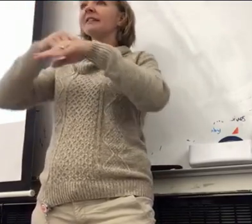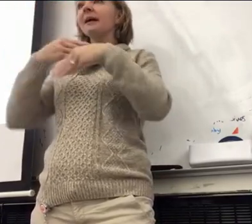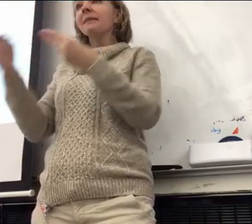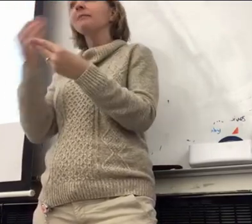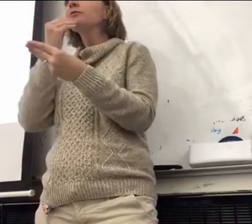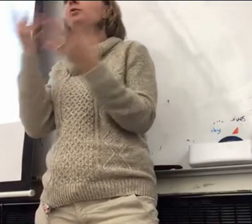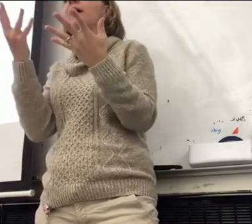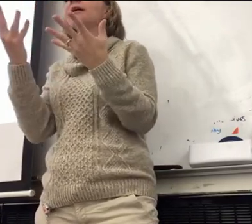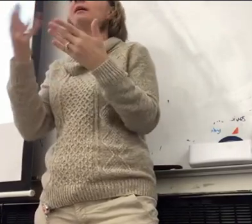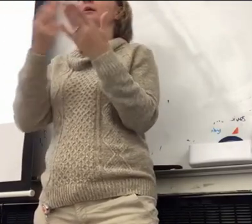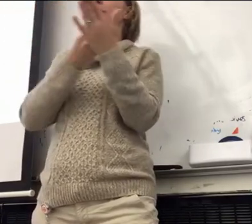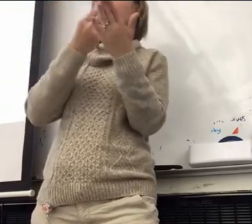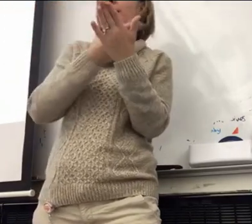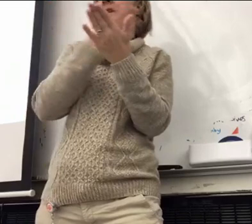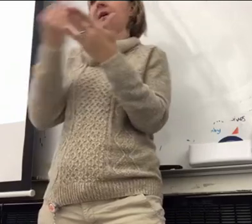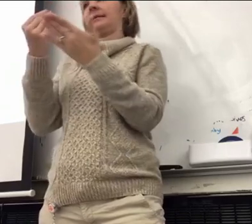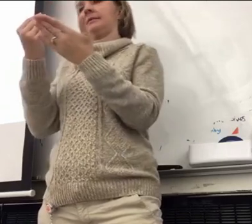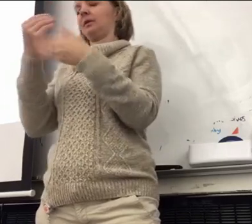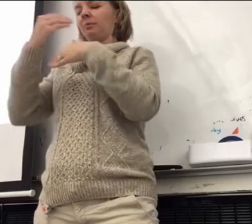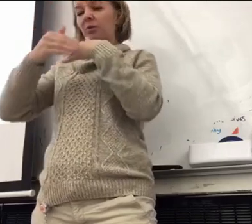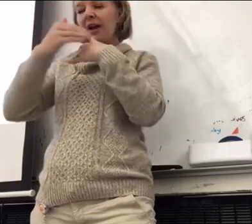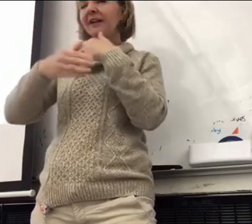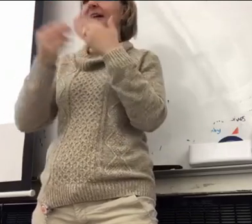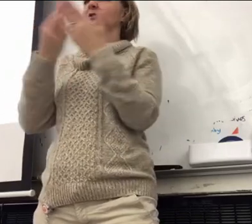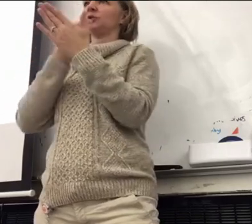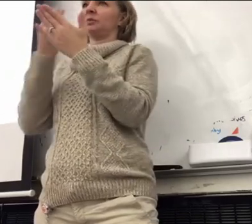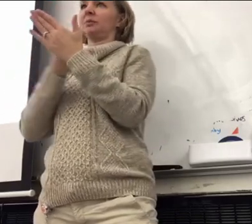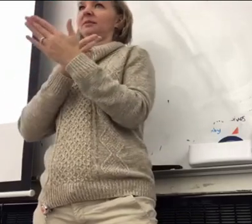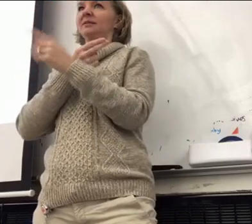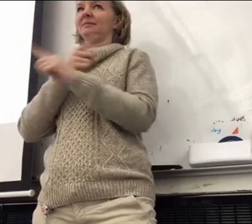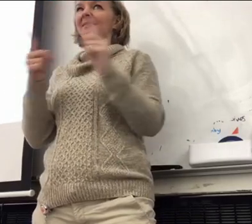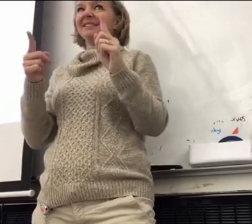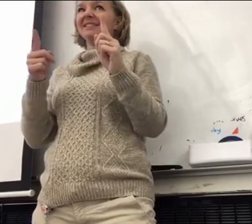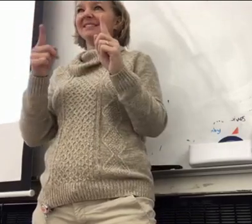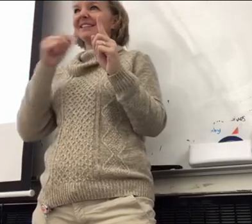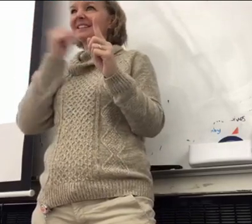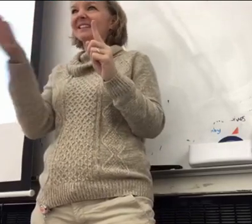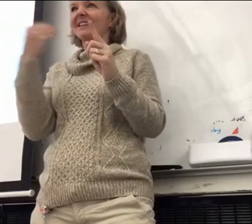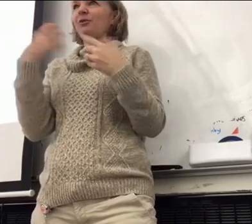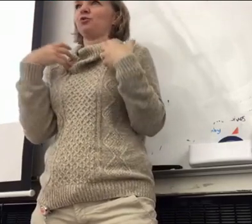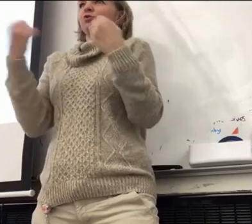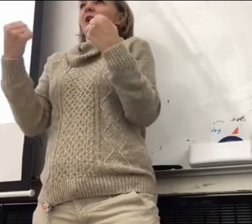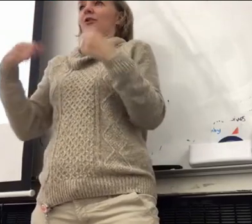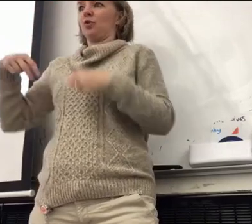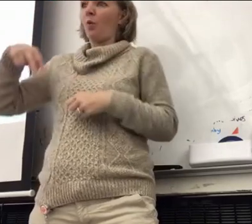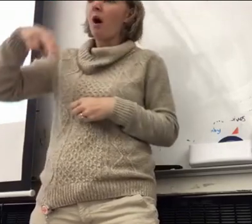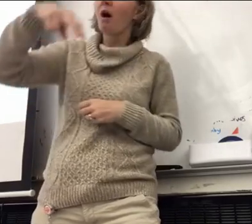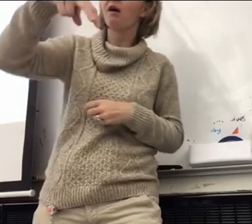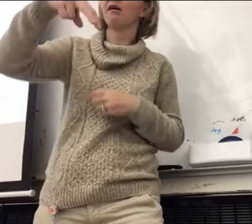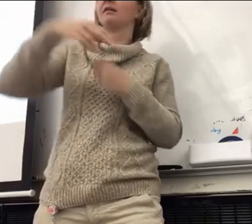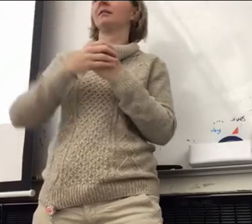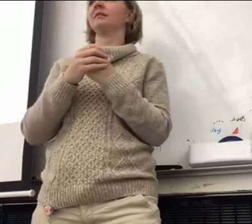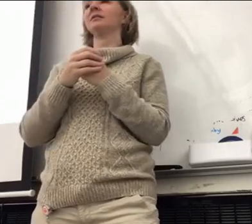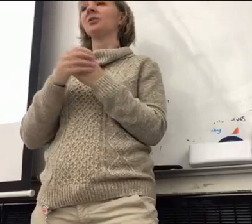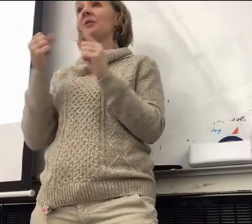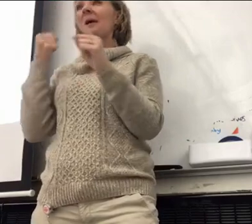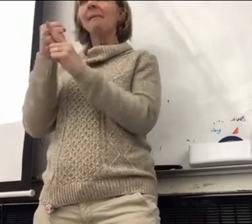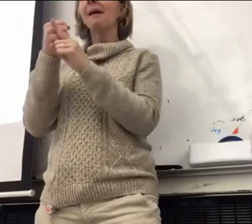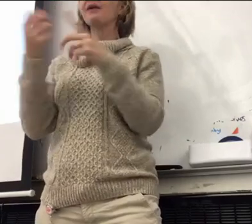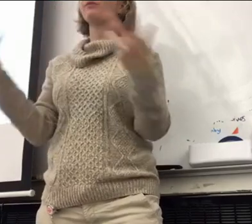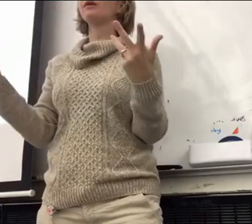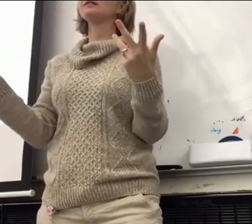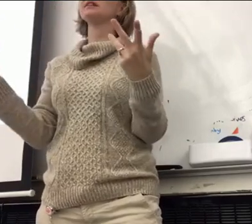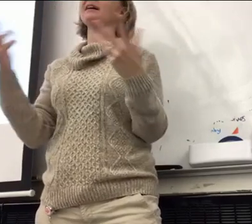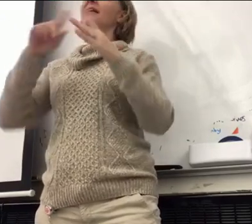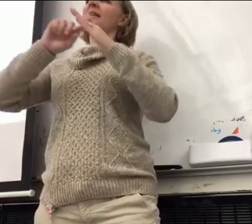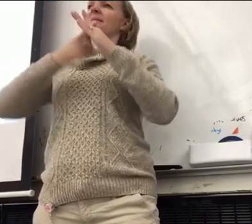You were expected to have that to survive. Doesn't work too well when you're walking 2,100 miles. Now, in terms of the impact of this is also going to begin